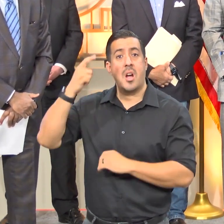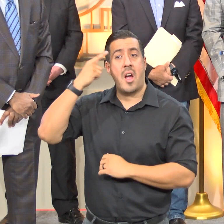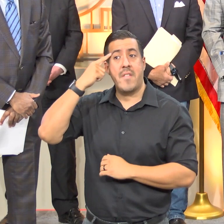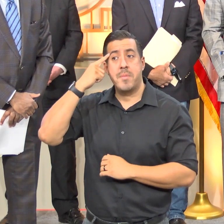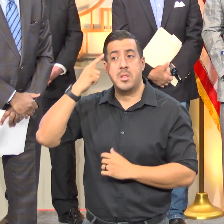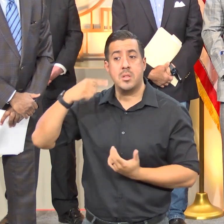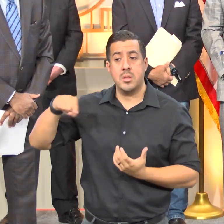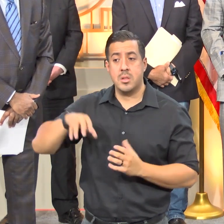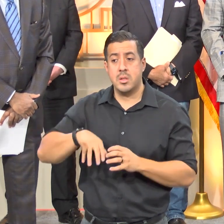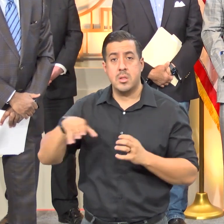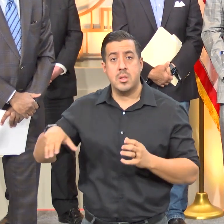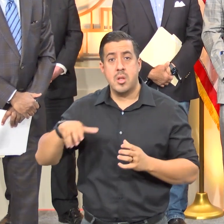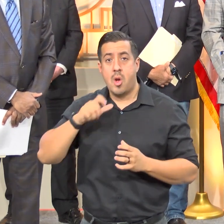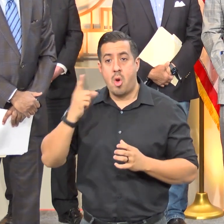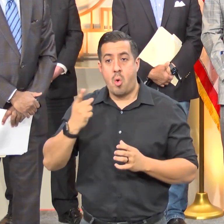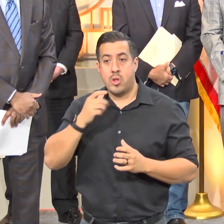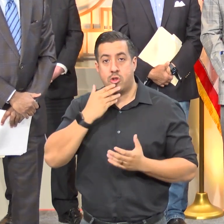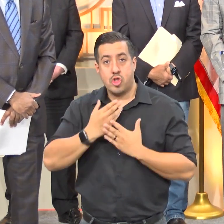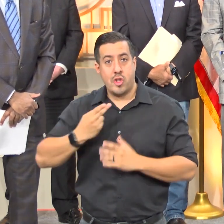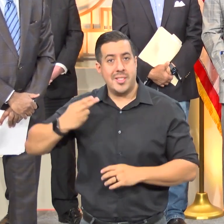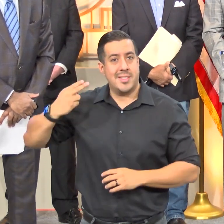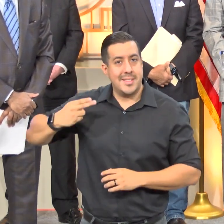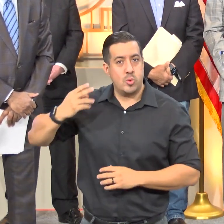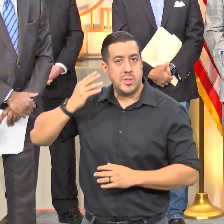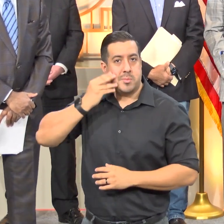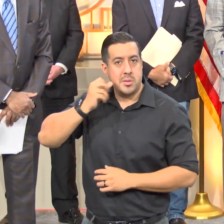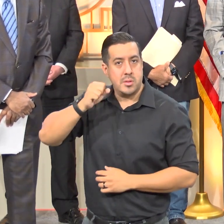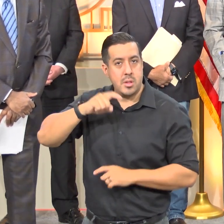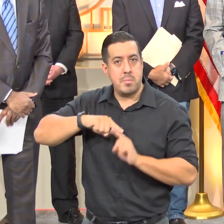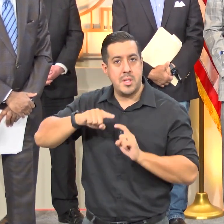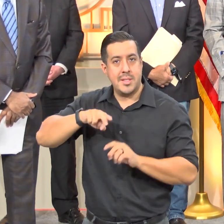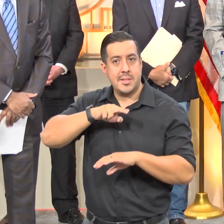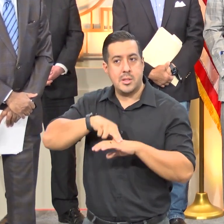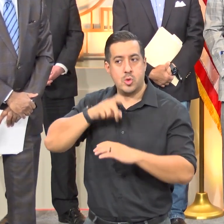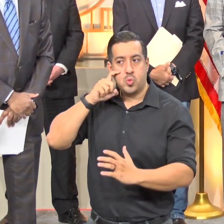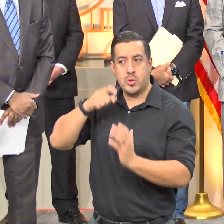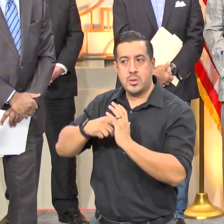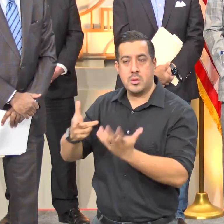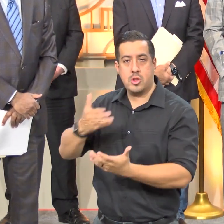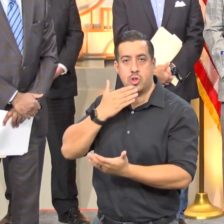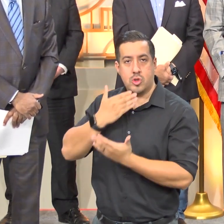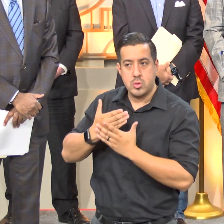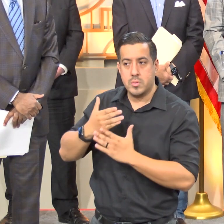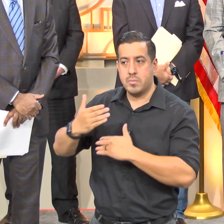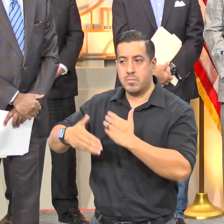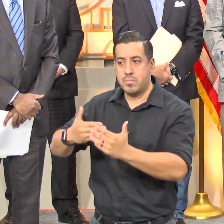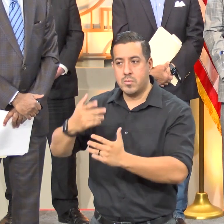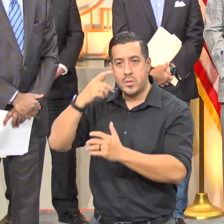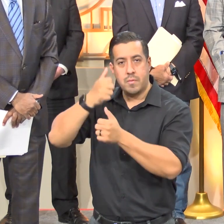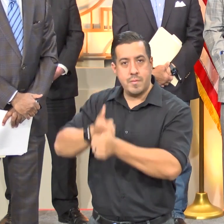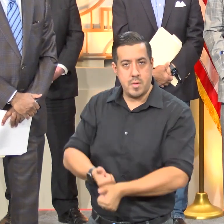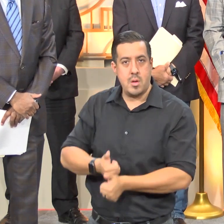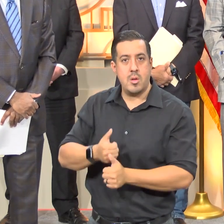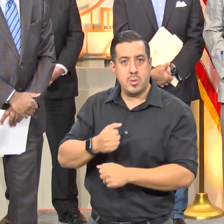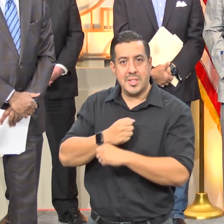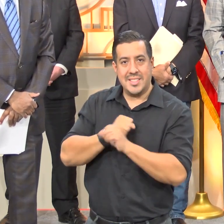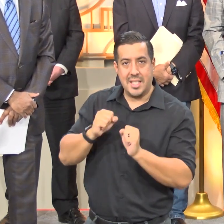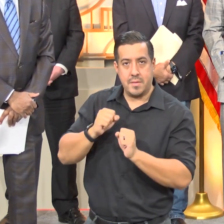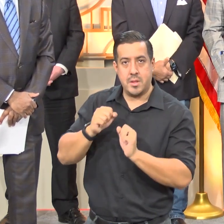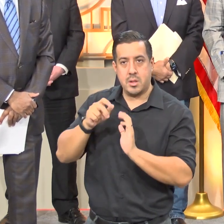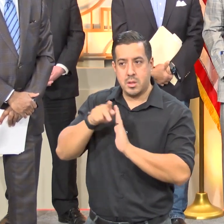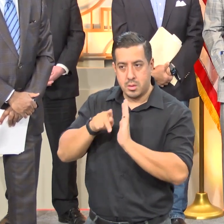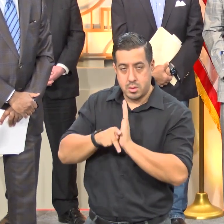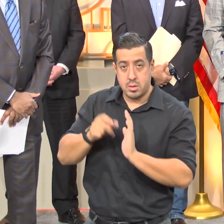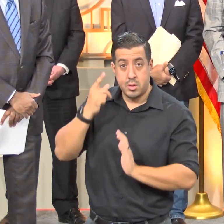based not only on historical experience, but also nationally recognized best practices and safety standards. Our